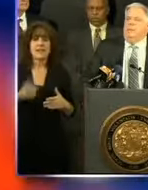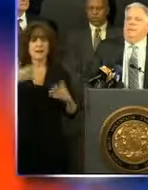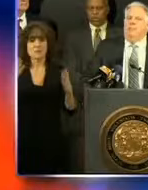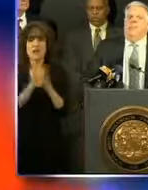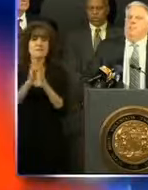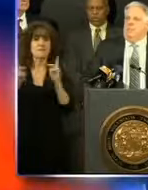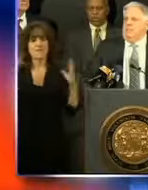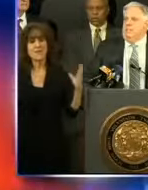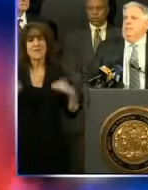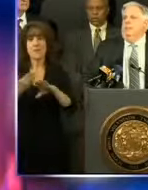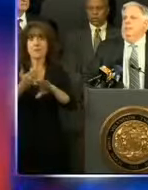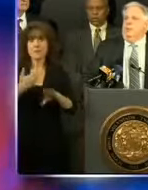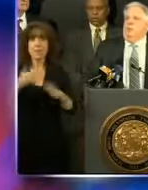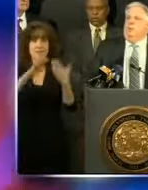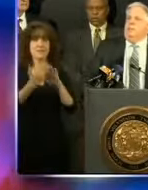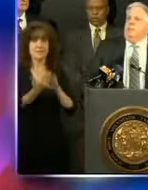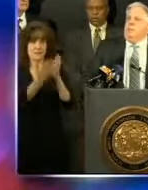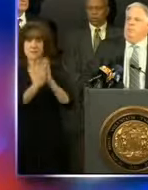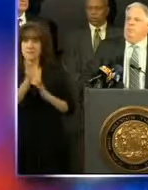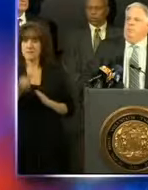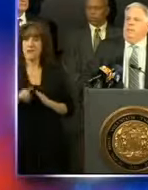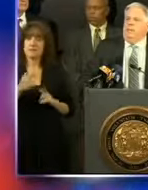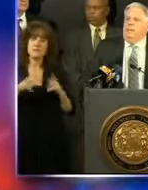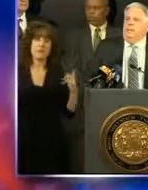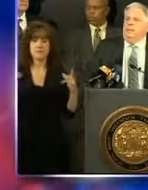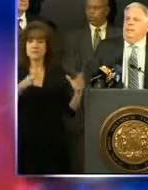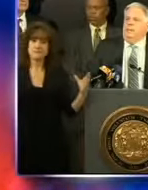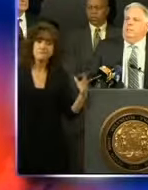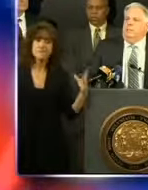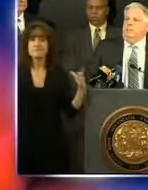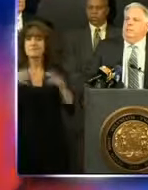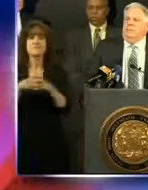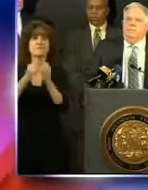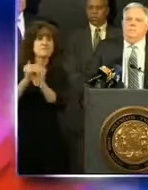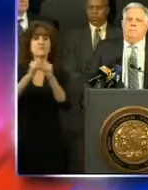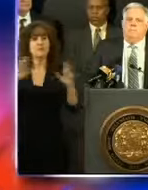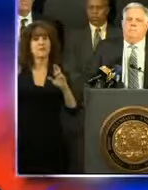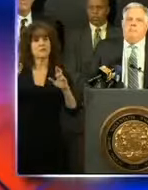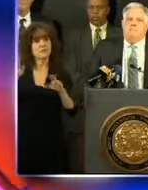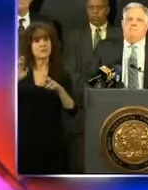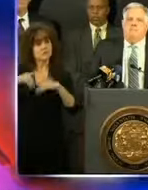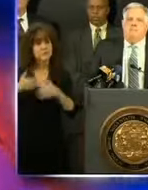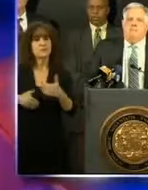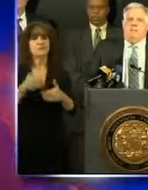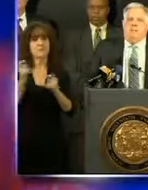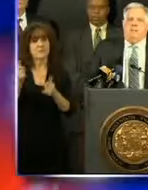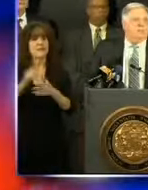together in advance of the city requesting, so we were fully ready to engage immediately.